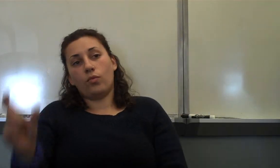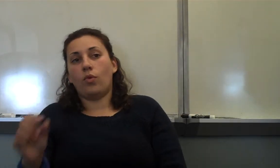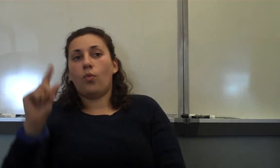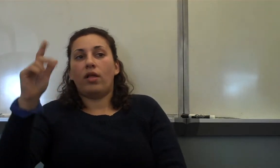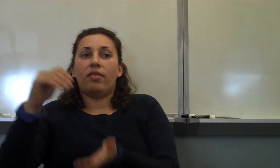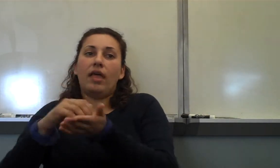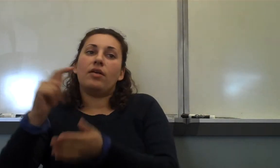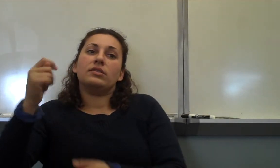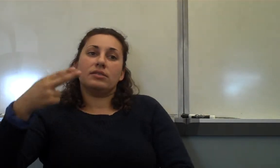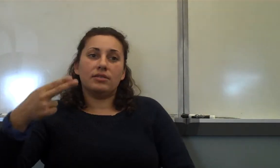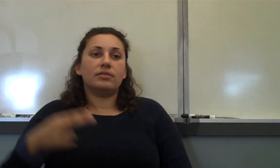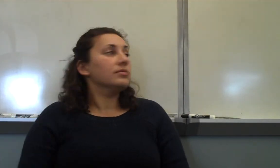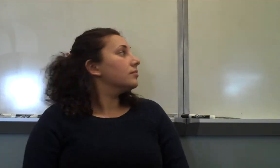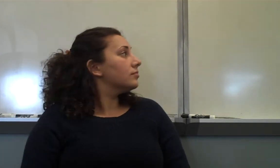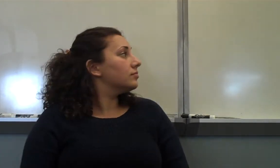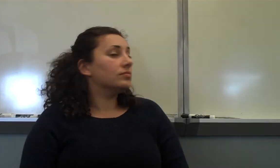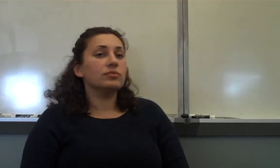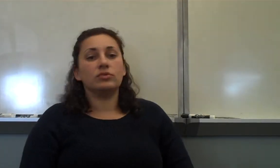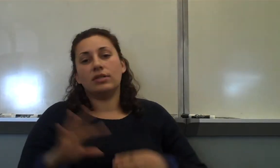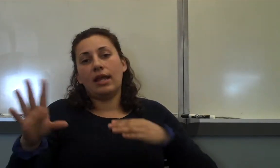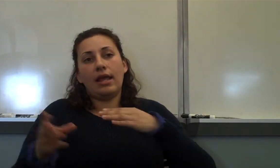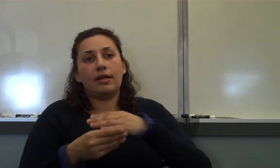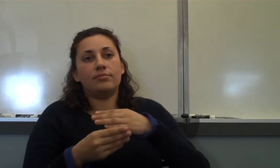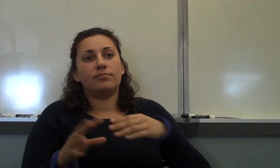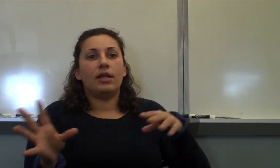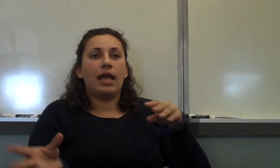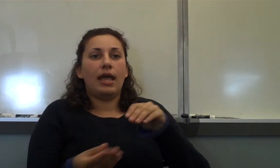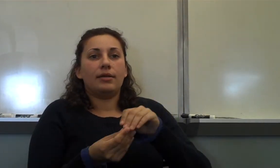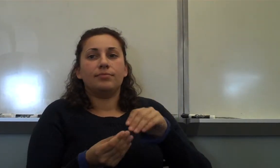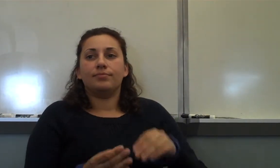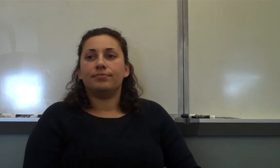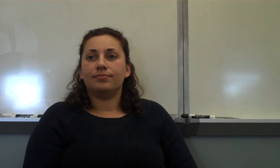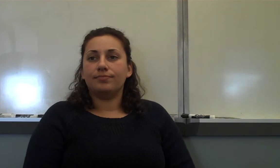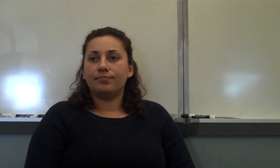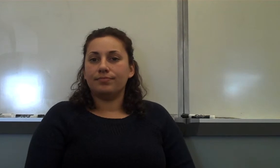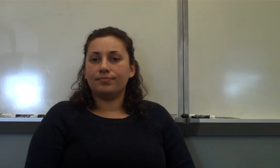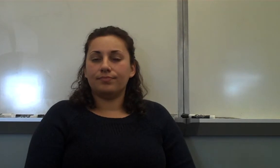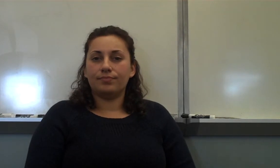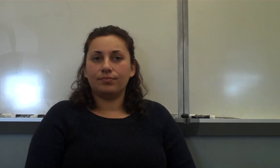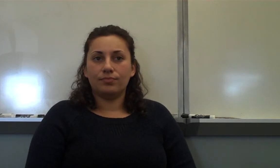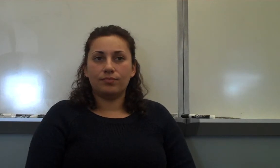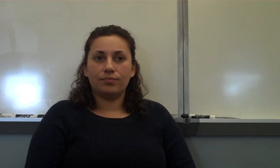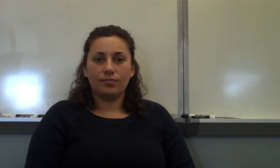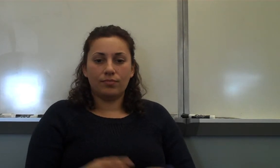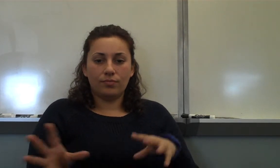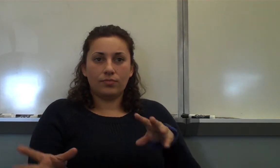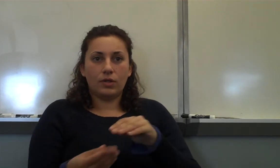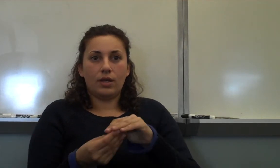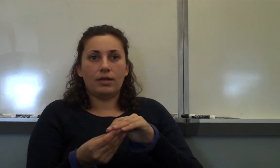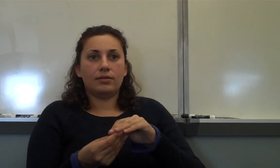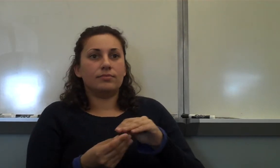the addition tables that we're used to. One-digit addition tables. Any